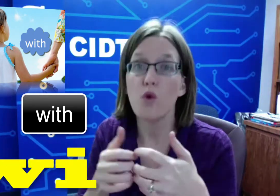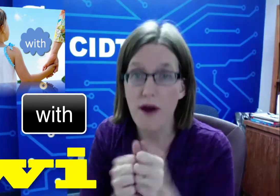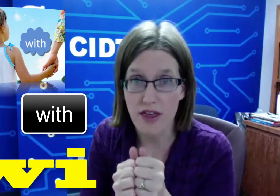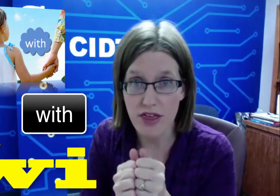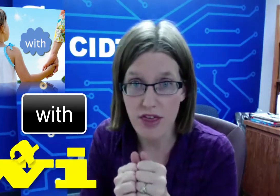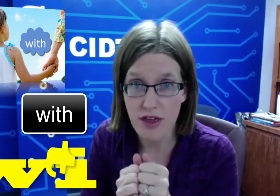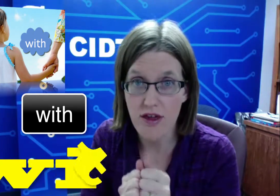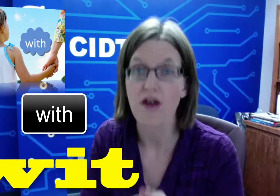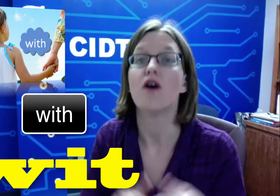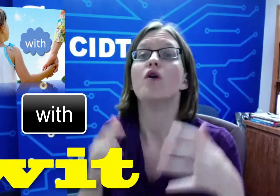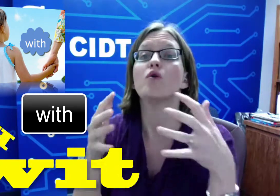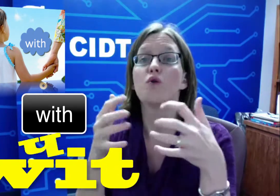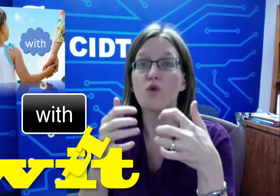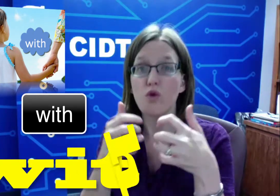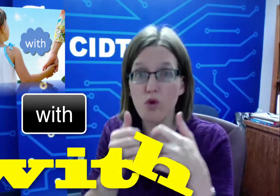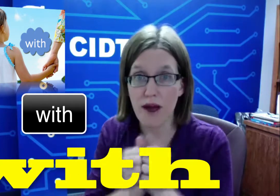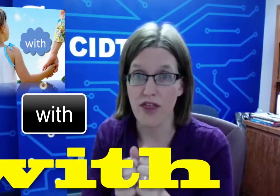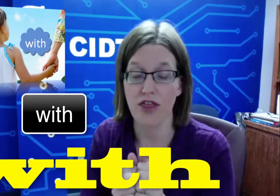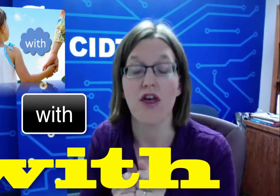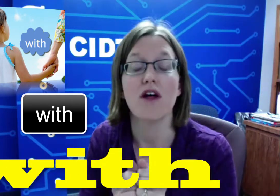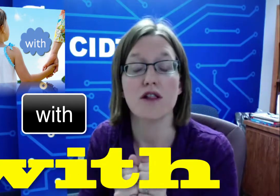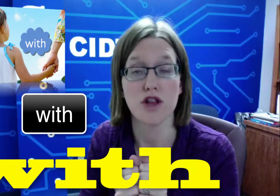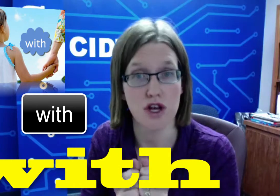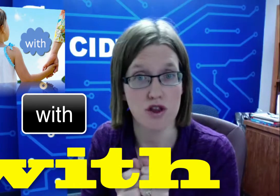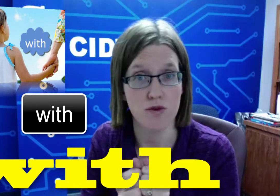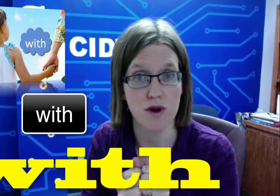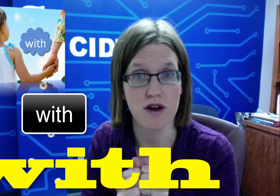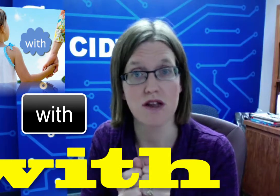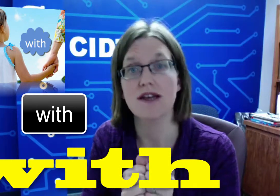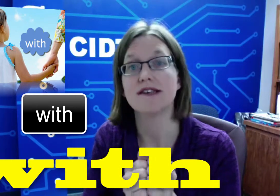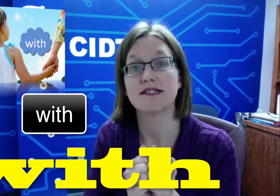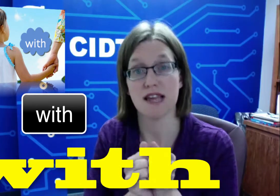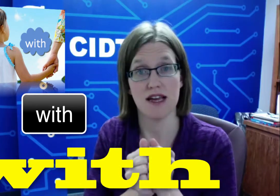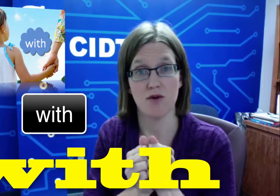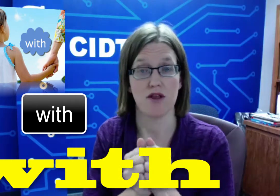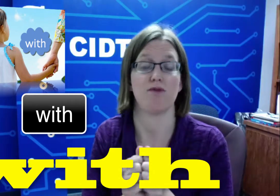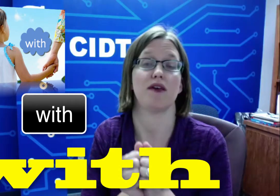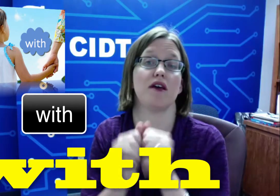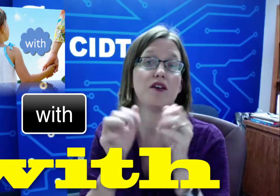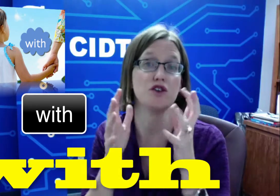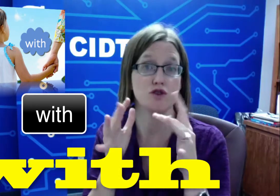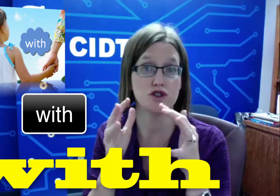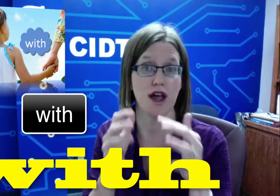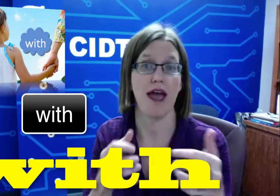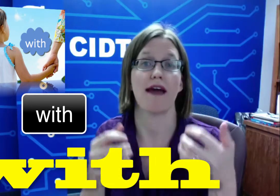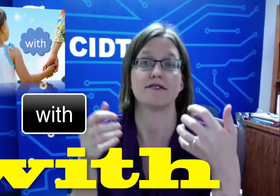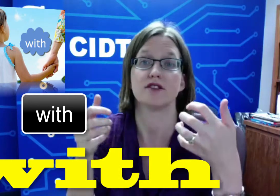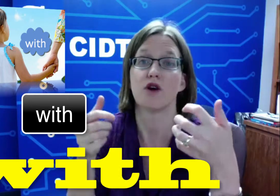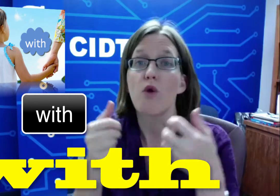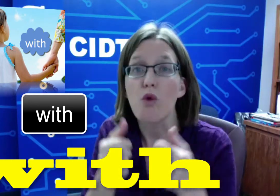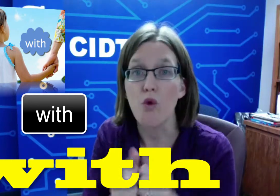With. With. Look at the word. Say it with me. Use your hands.